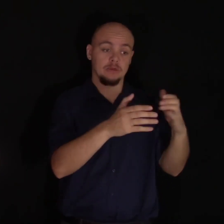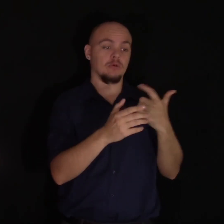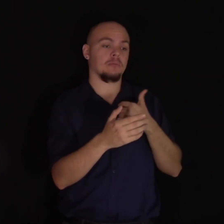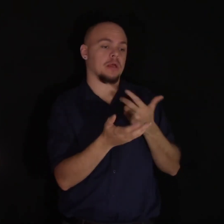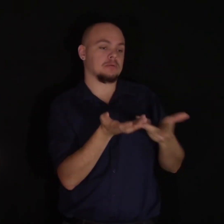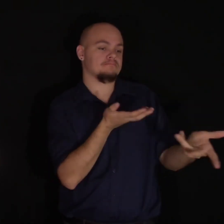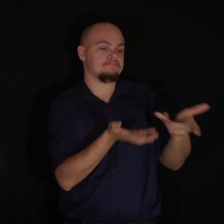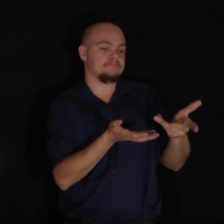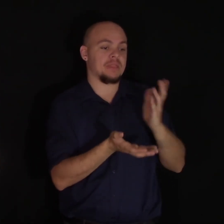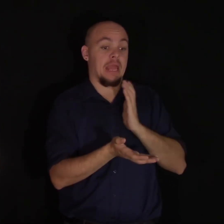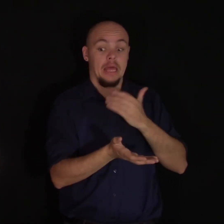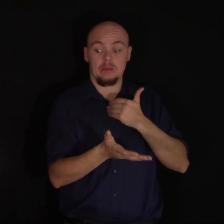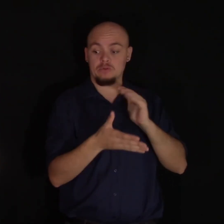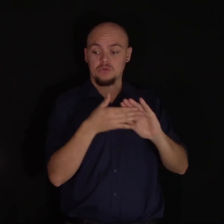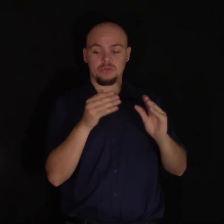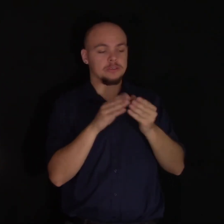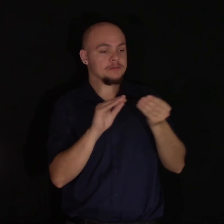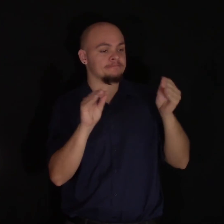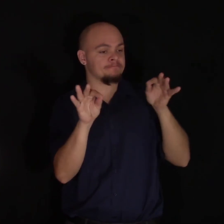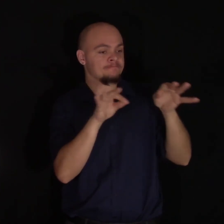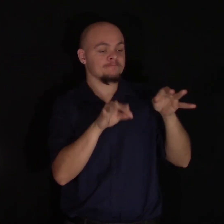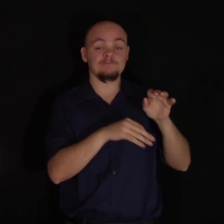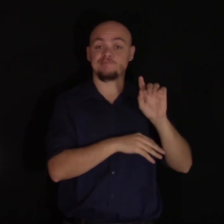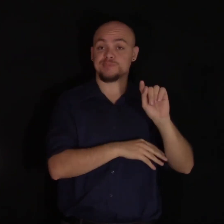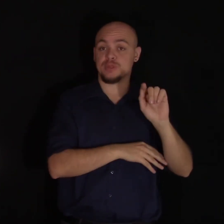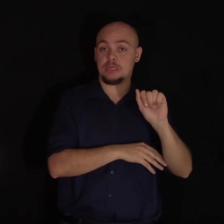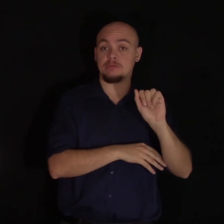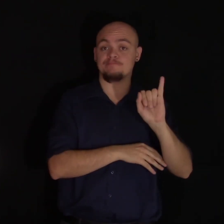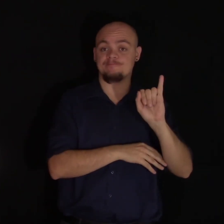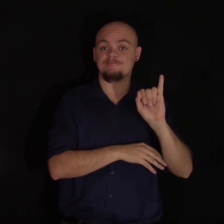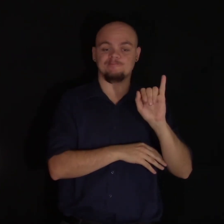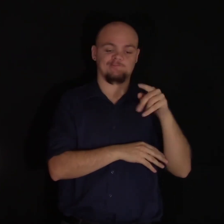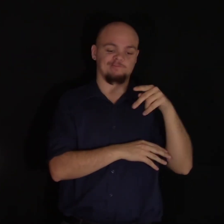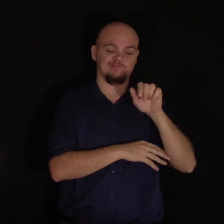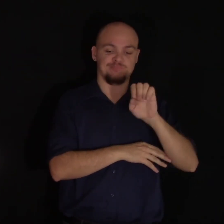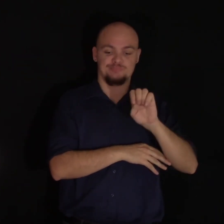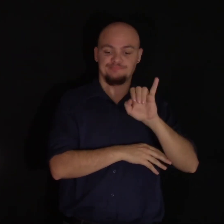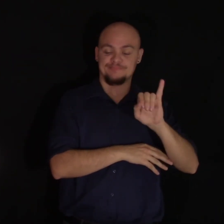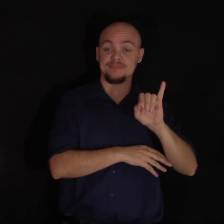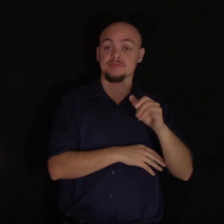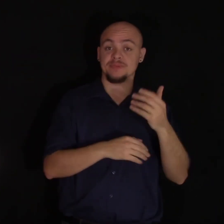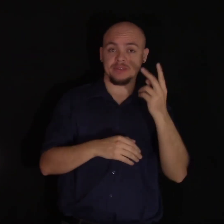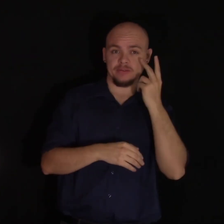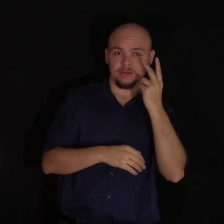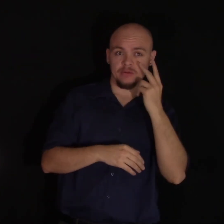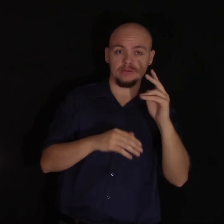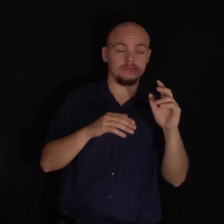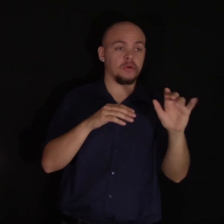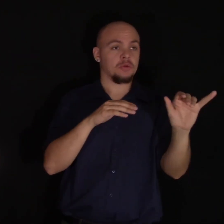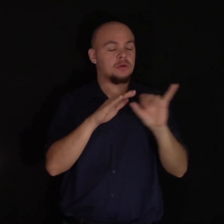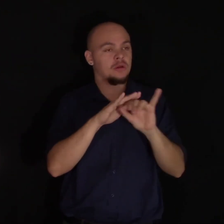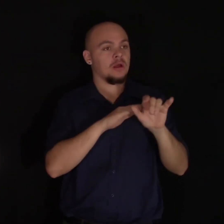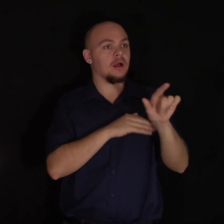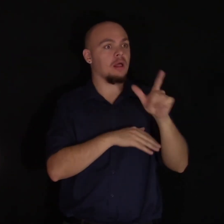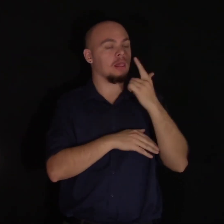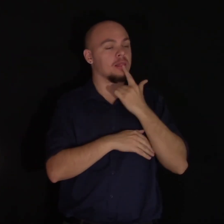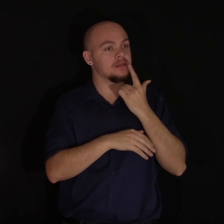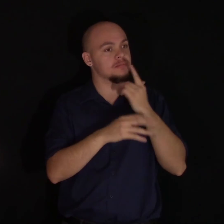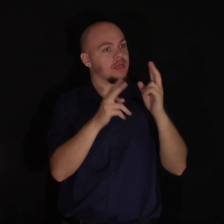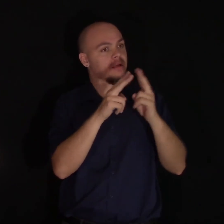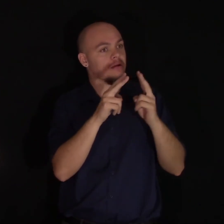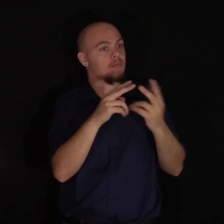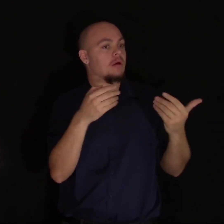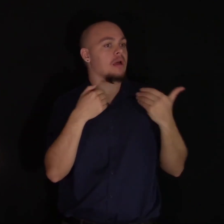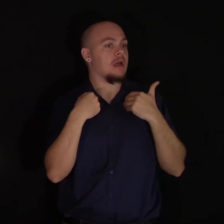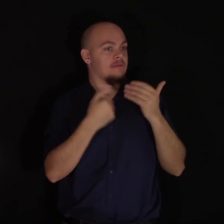Mandarin Chinese. In Taipei, each time we got onto the metro, we saw yet another lesbian couple holding hands. And